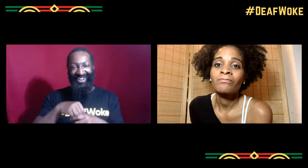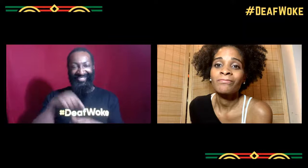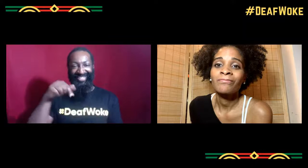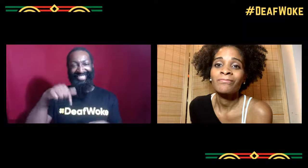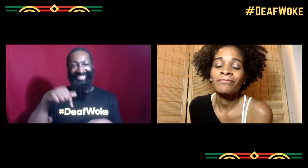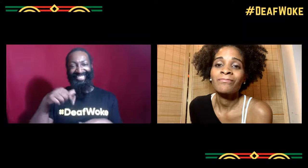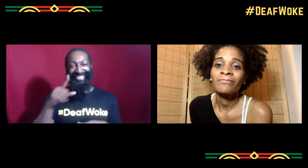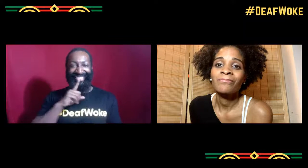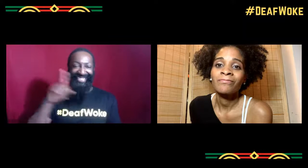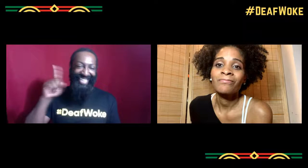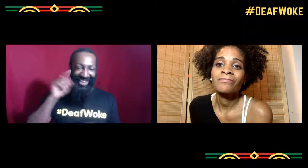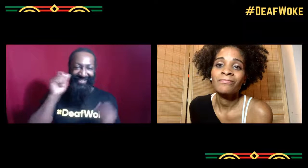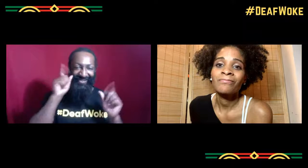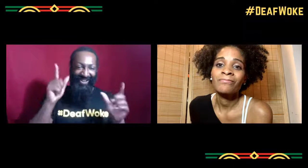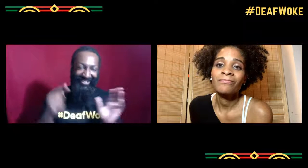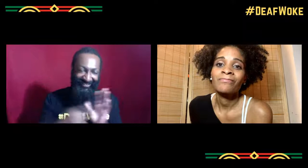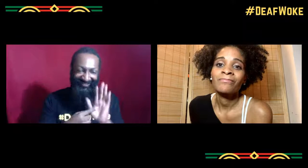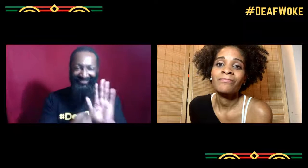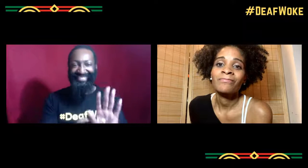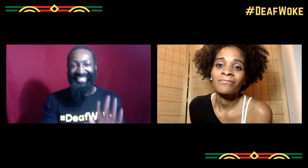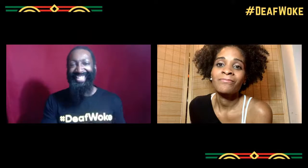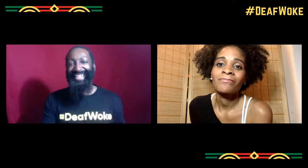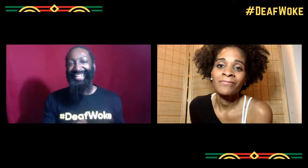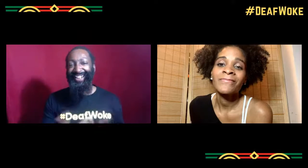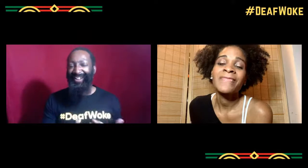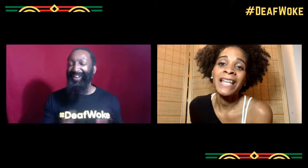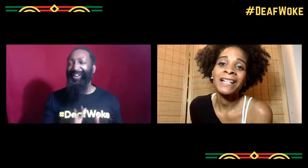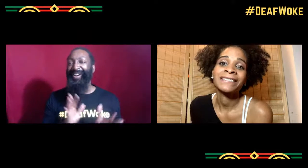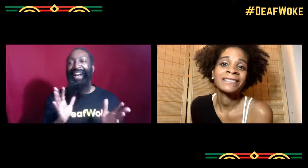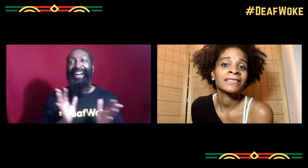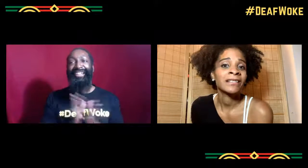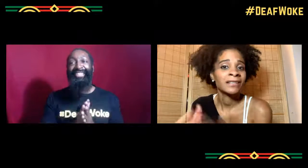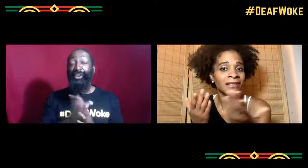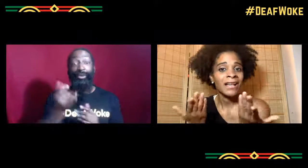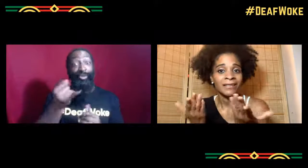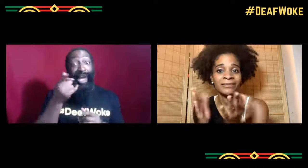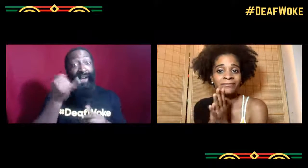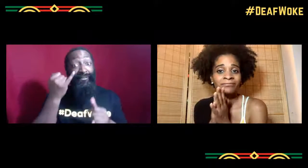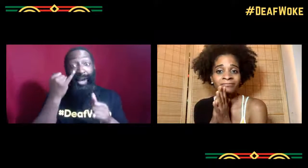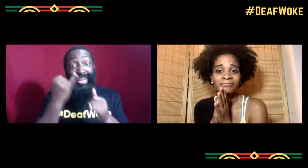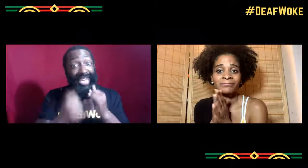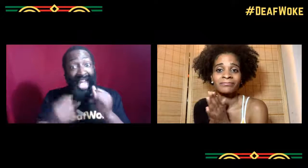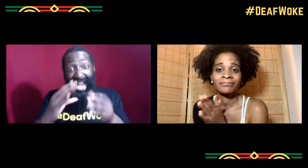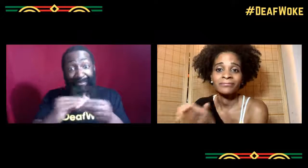You know, it's a big honor to have you involved in Deaf Woke.